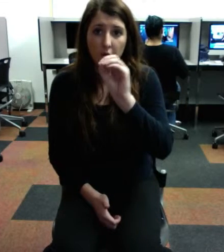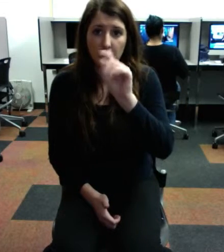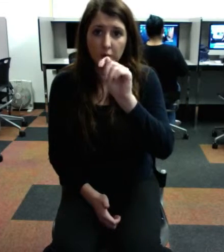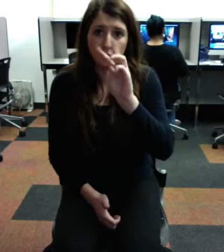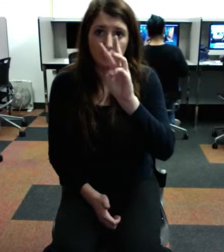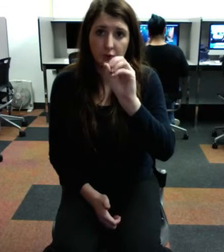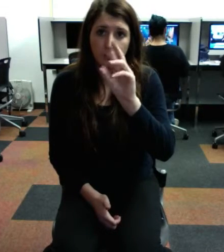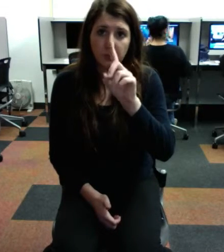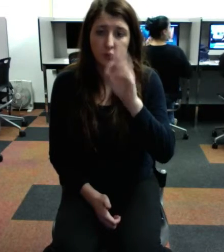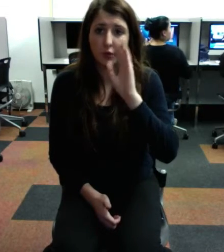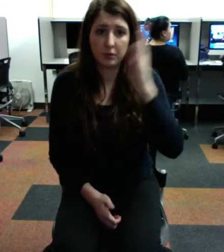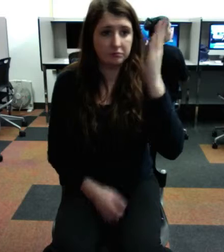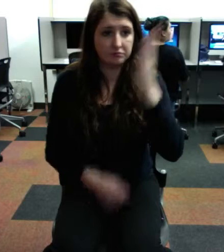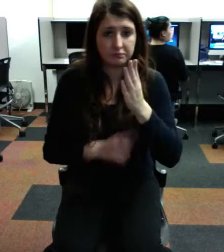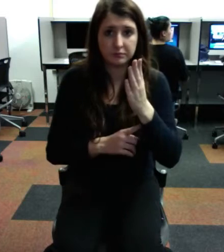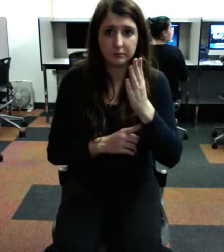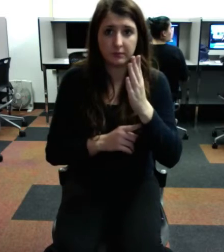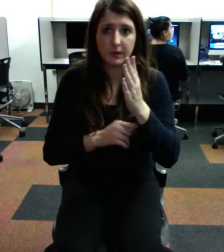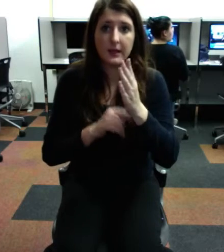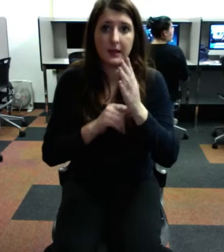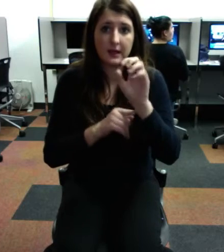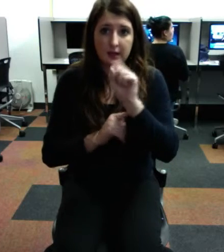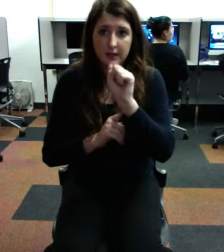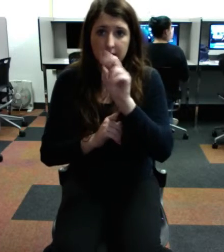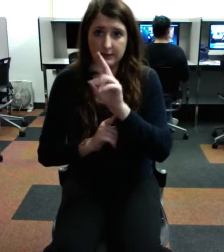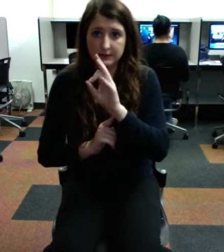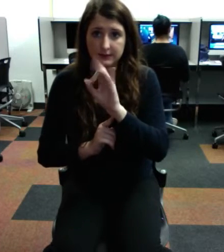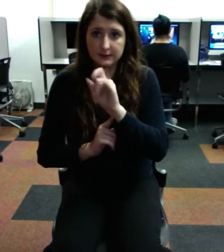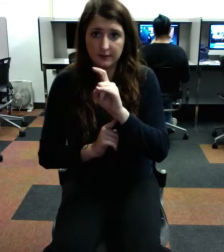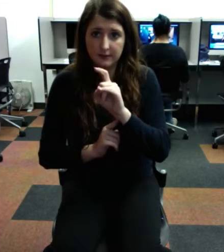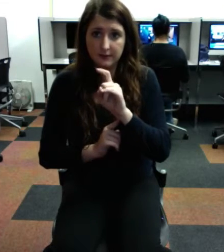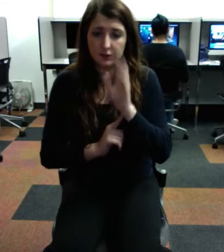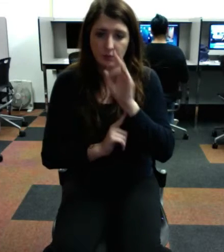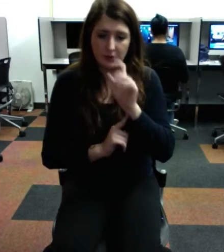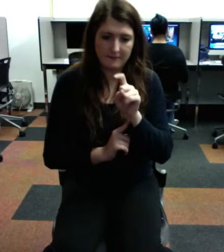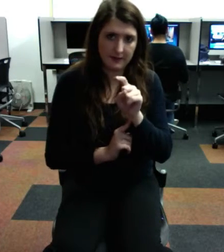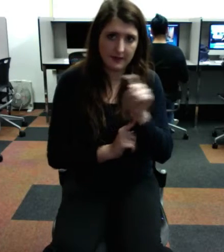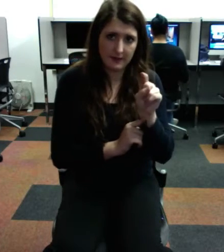a suffix will follow a hyphen, and a prefix will precede a hyphen.